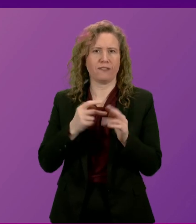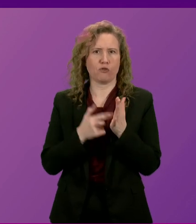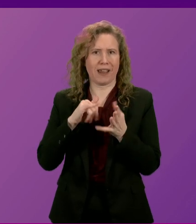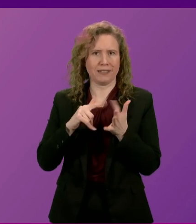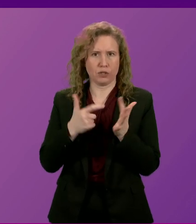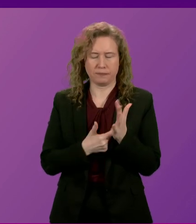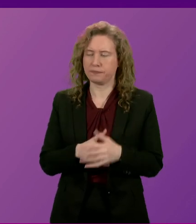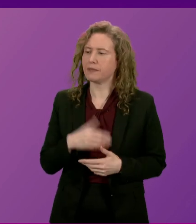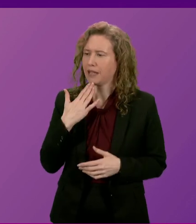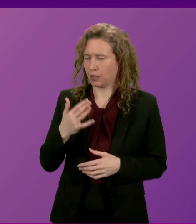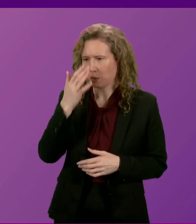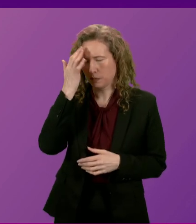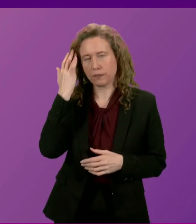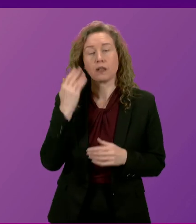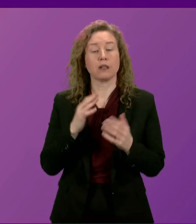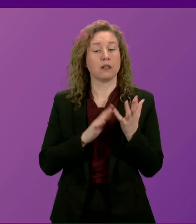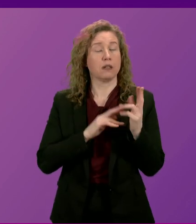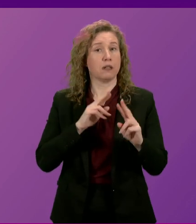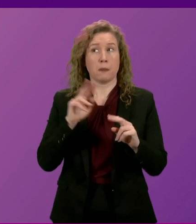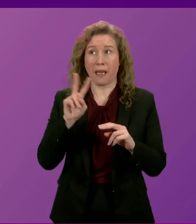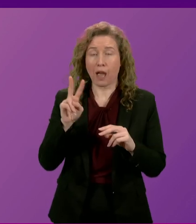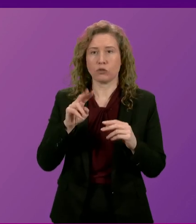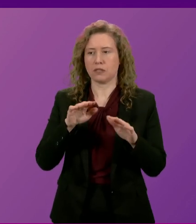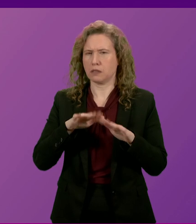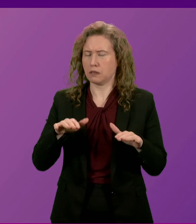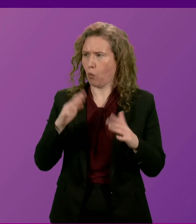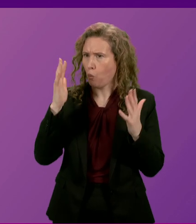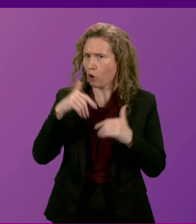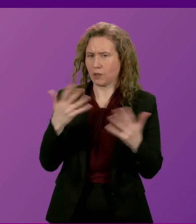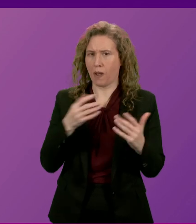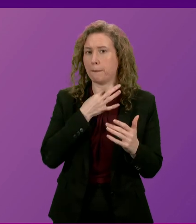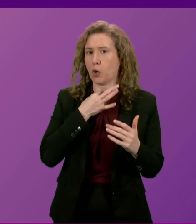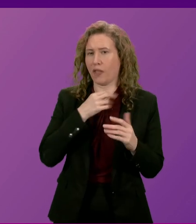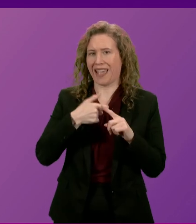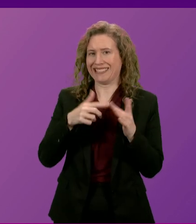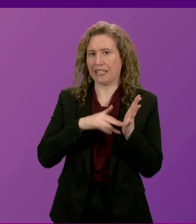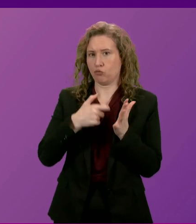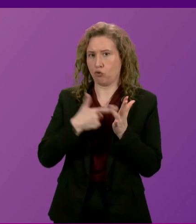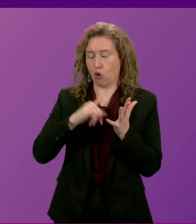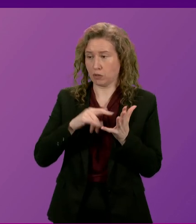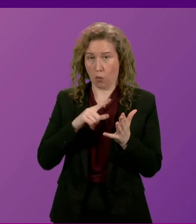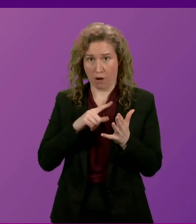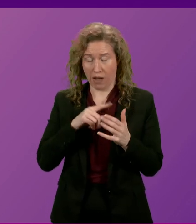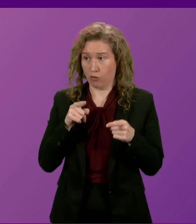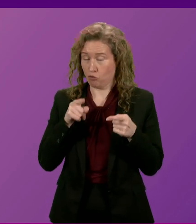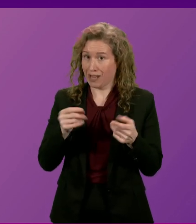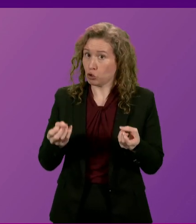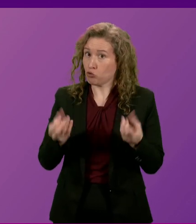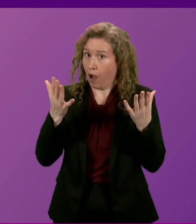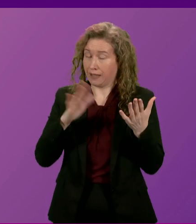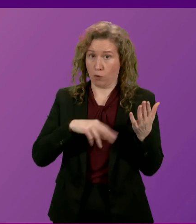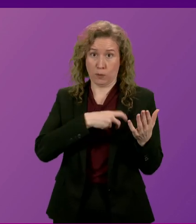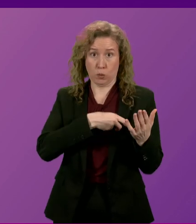Thank you, Presiding Officer. Parents and pupils across Perth and Kinross are deeply concerned at the threat from Unison to strike for 2 weeks